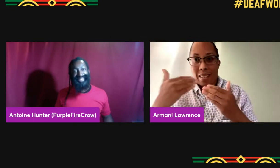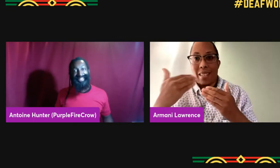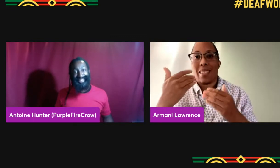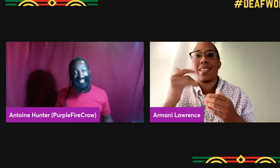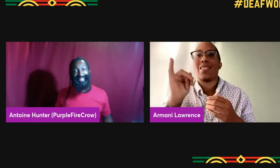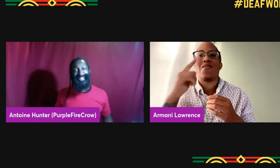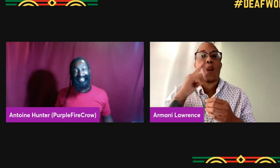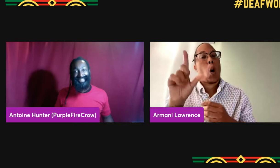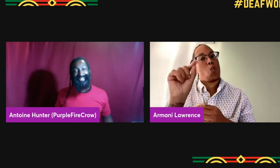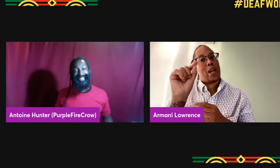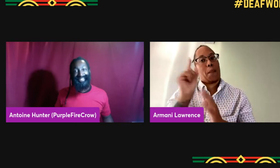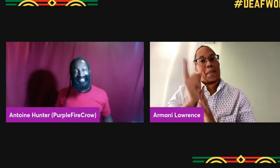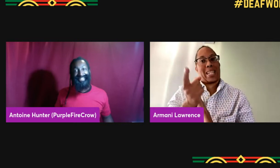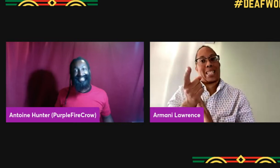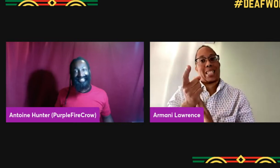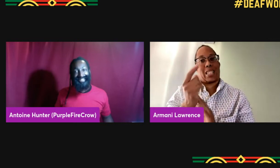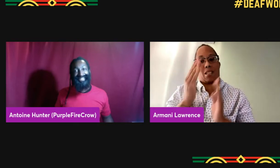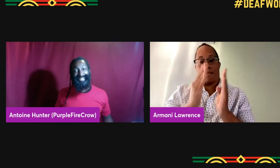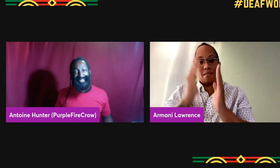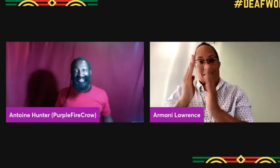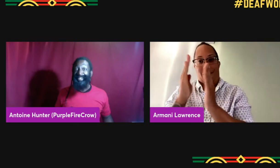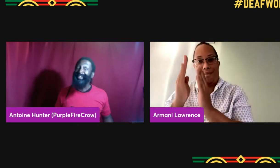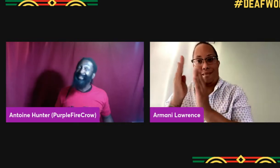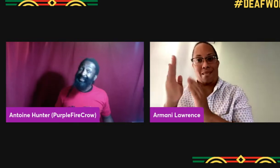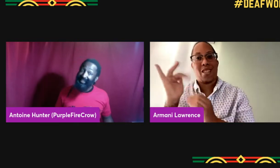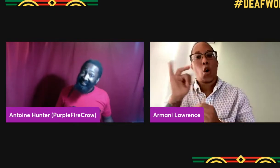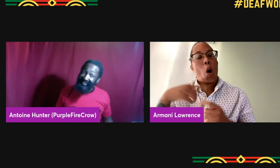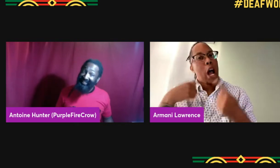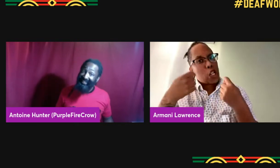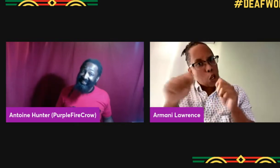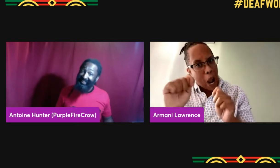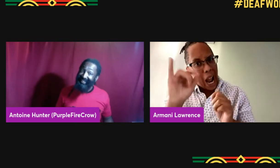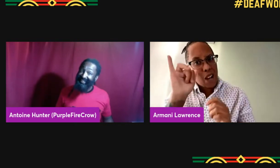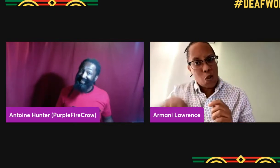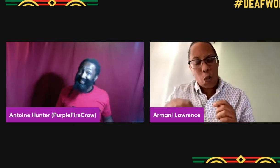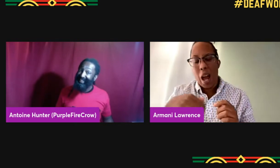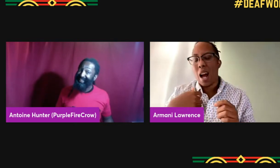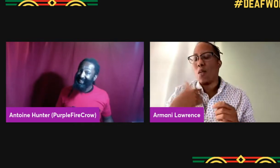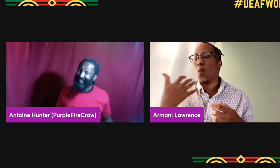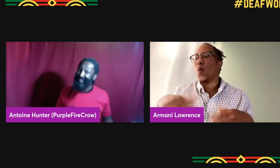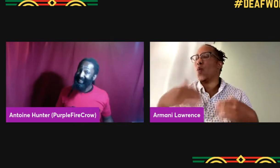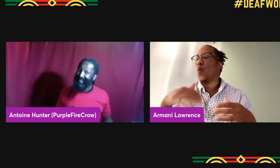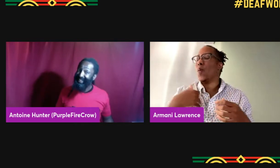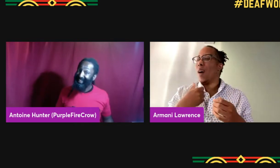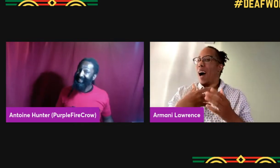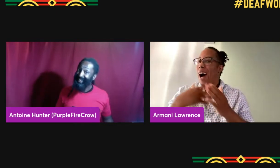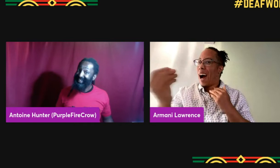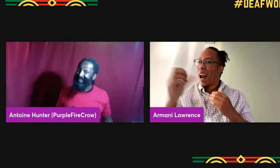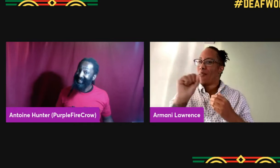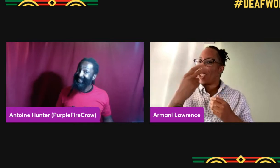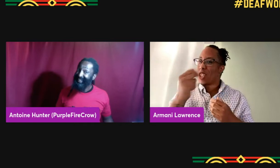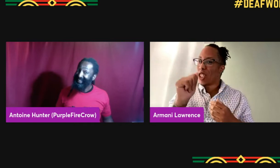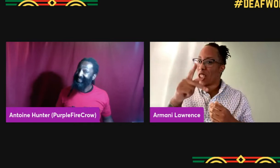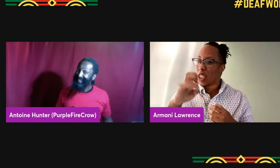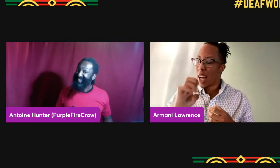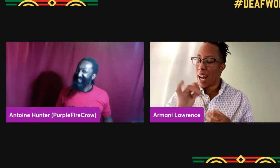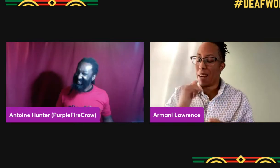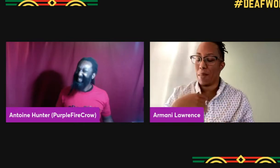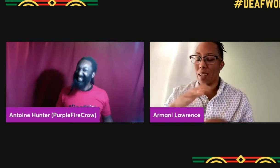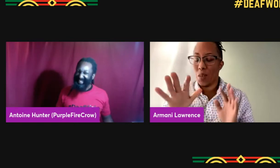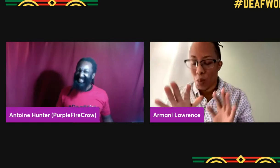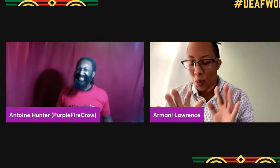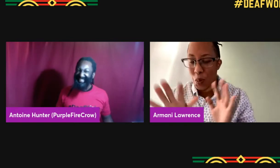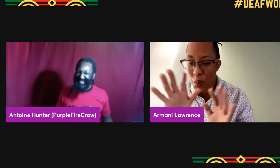you'll do 1 minute of high intensity, you'll do 30 seconds rest, 1 minute high intensity, 30 seconds rest. And that's for 20 minutes.